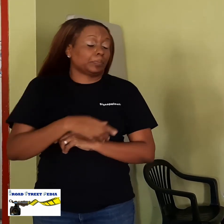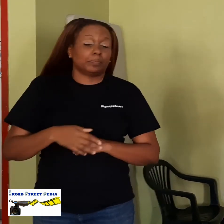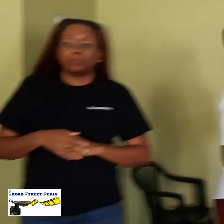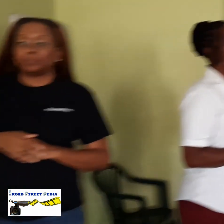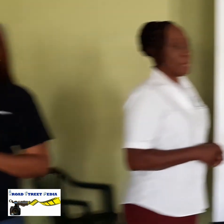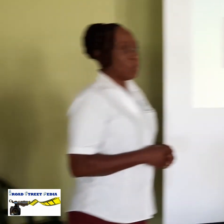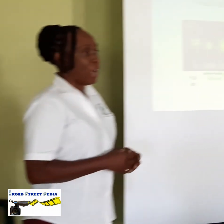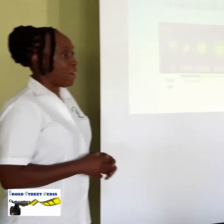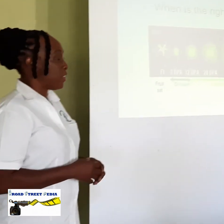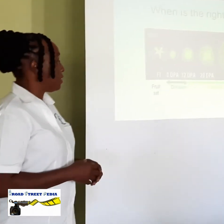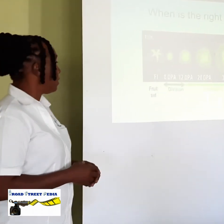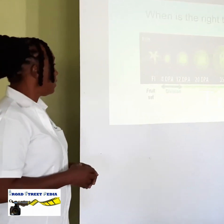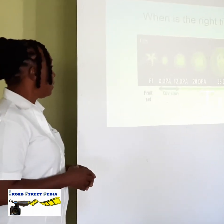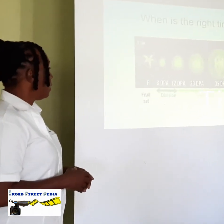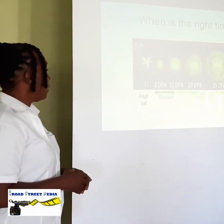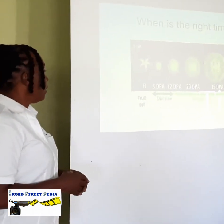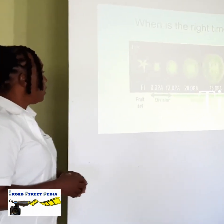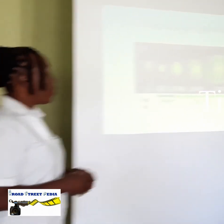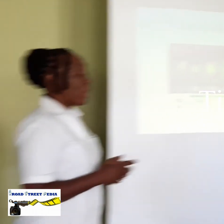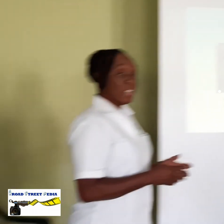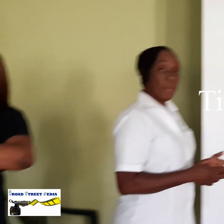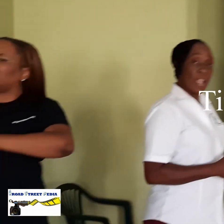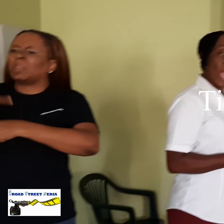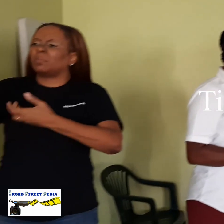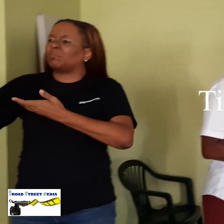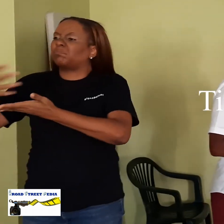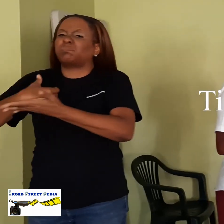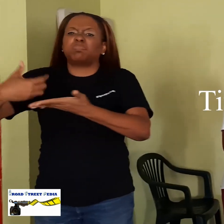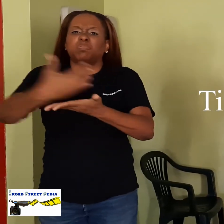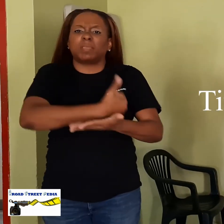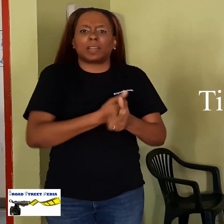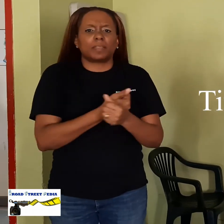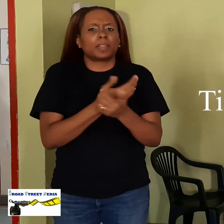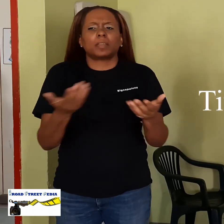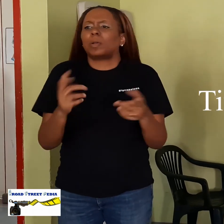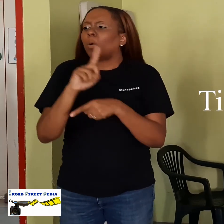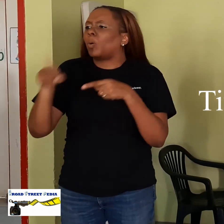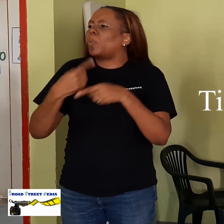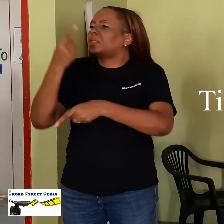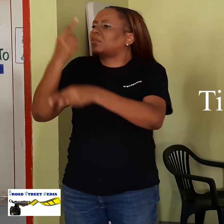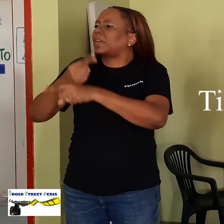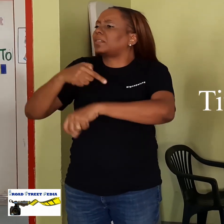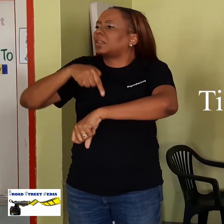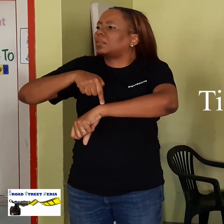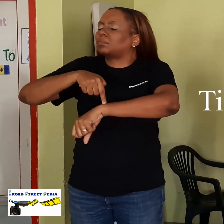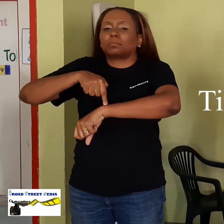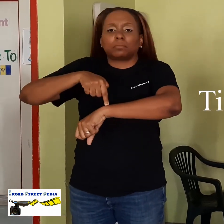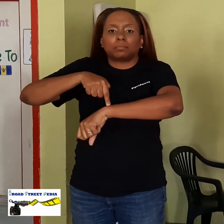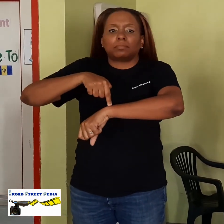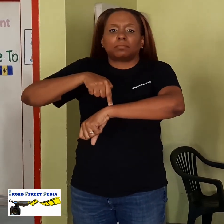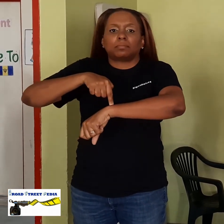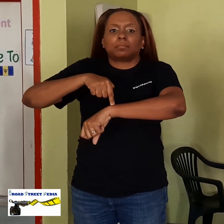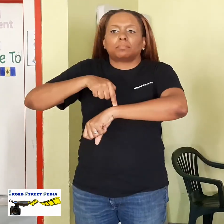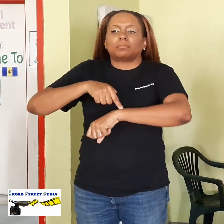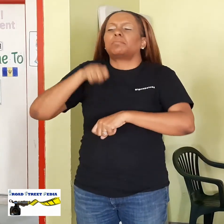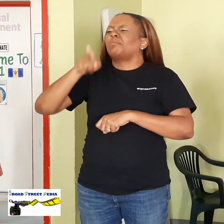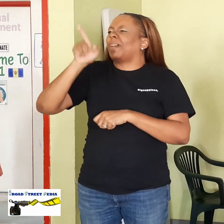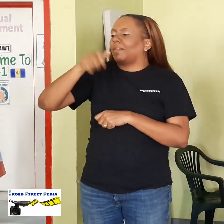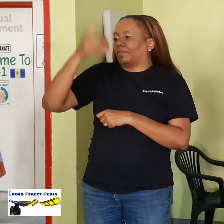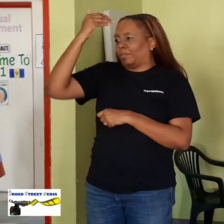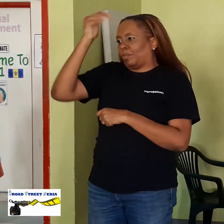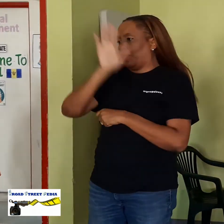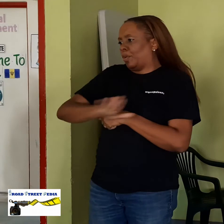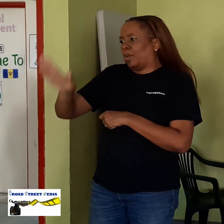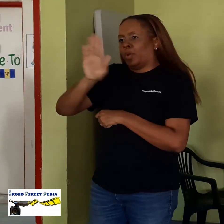When is the right time to harvest? The right time to harvest, first you must know the characteristics of